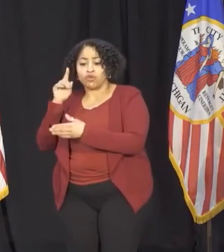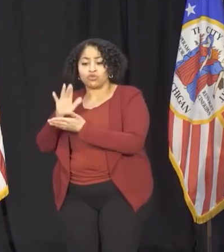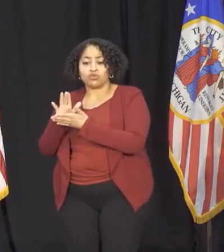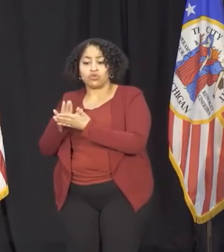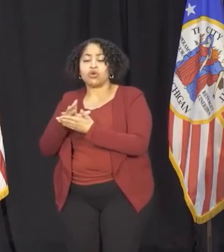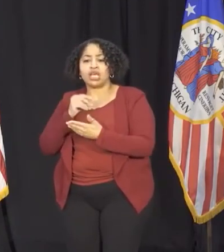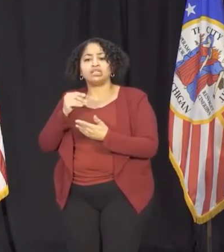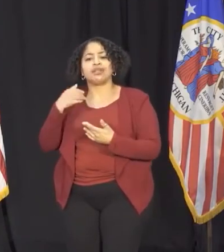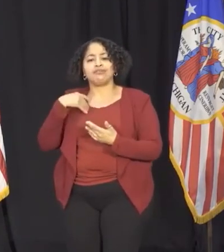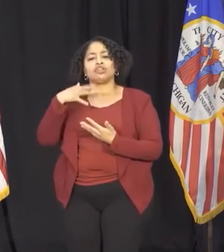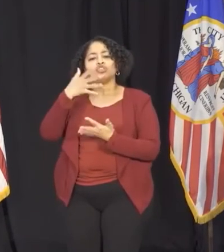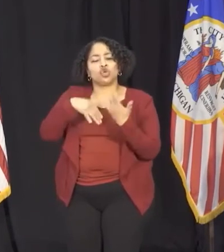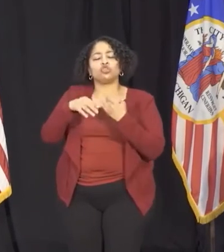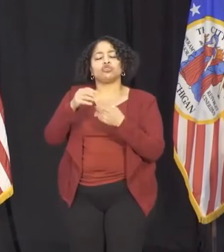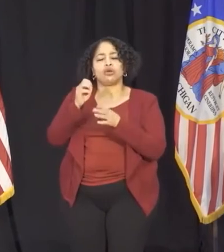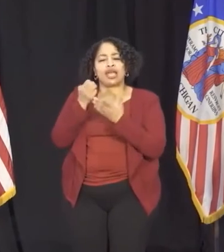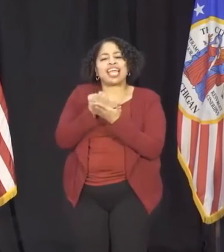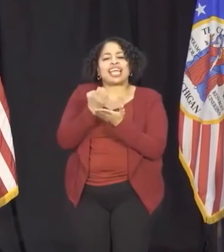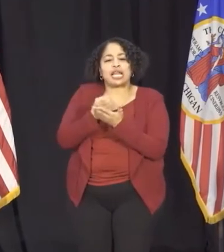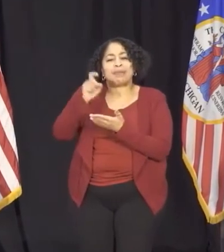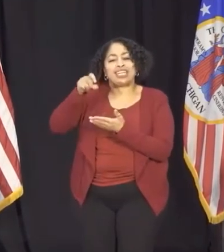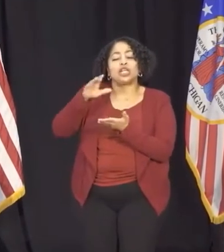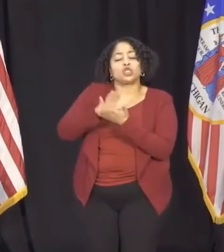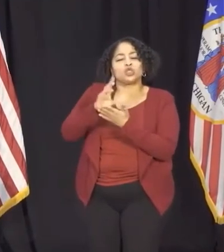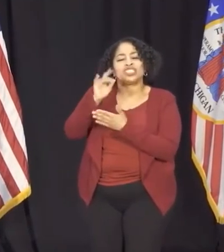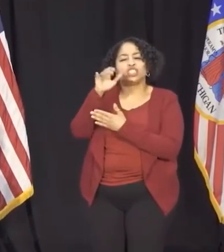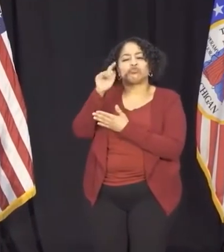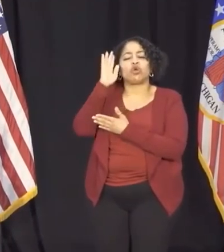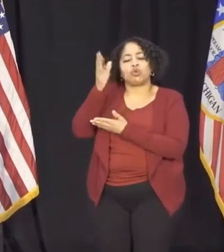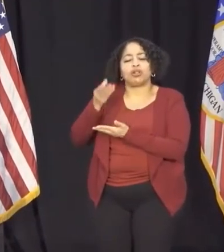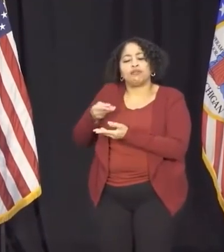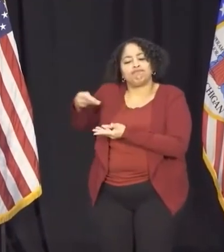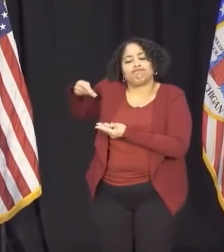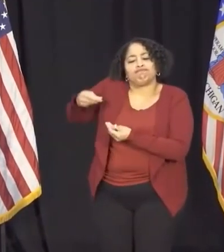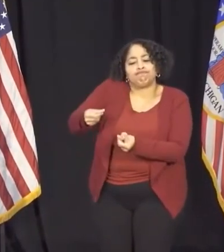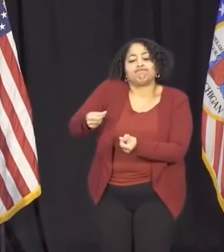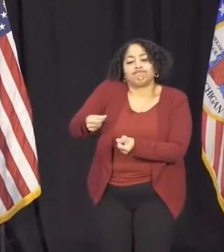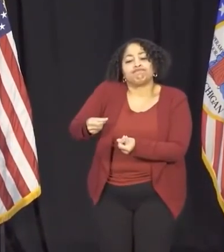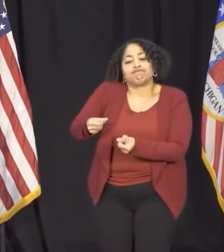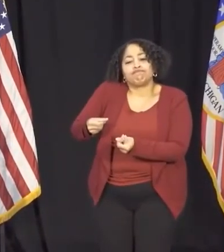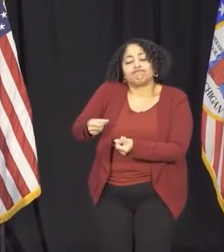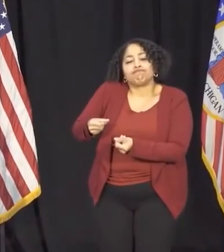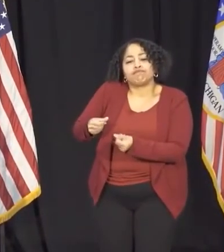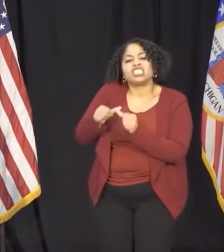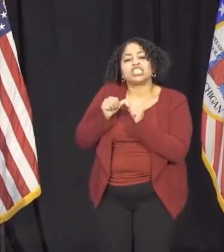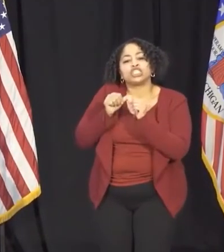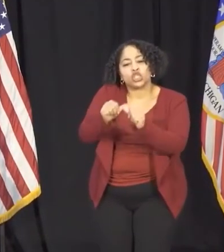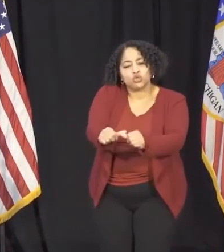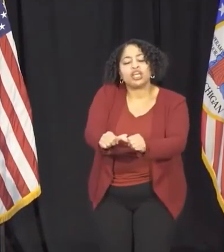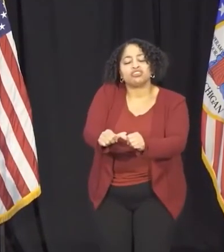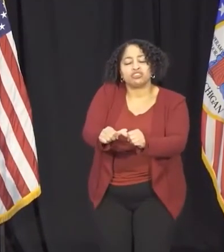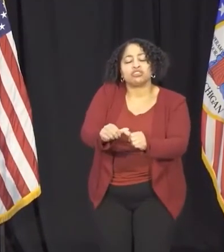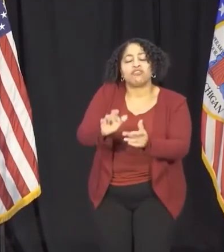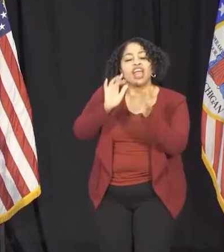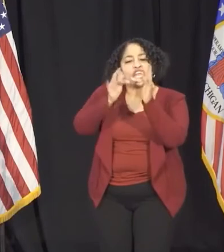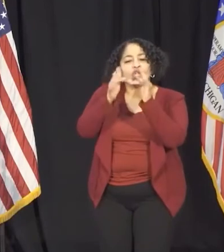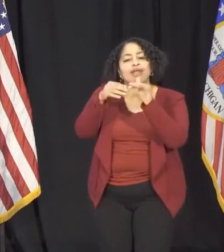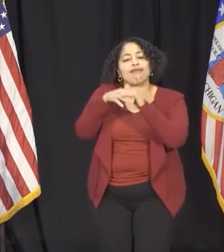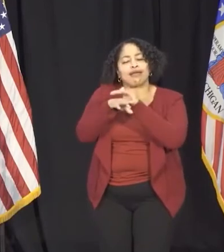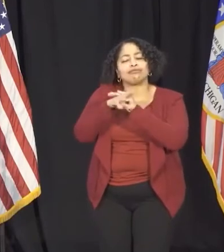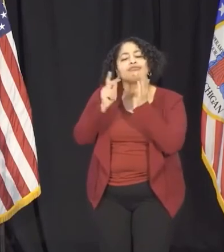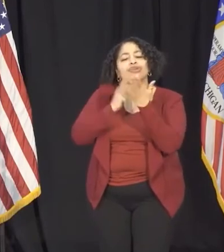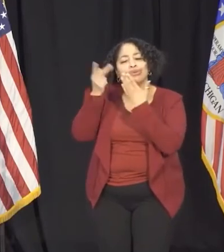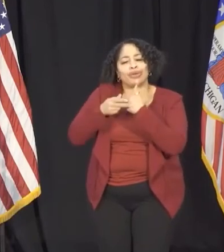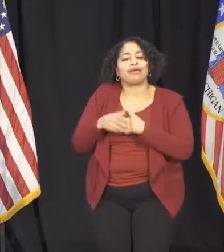and there's a socioeconomic need, then the school district is going to fund the continuation of the internet